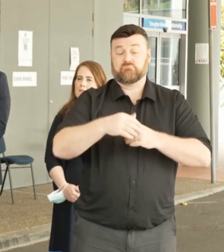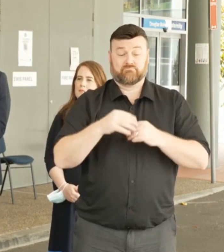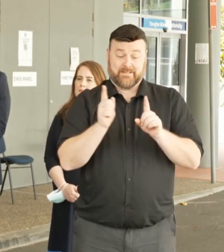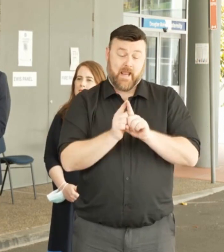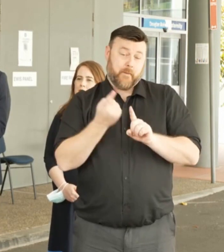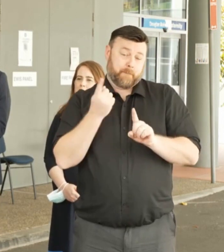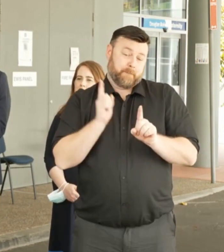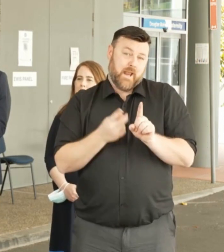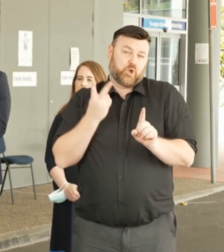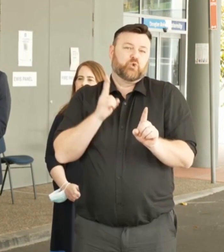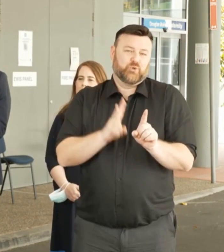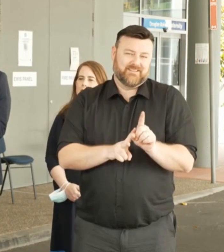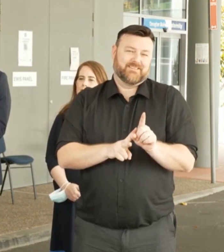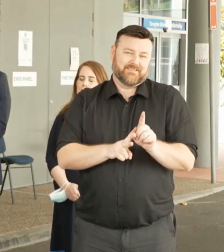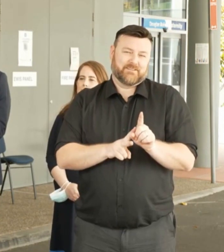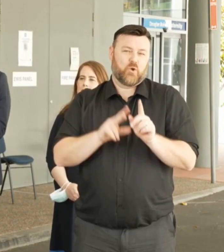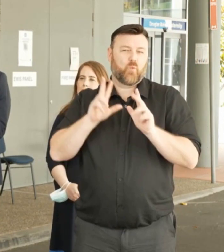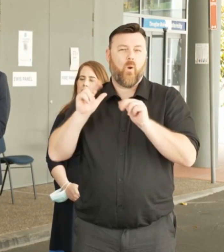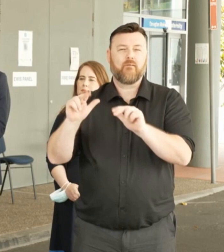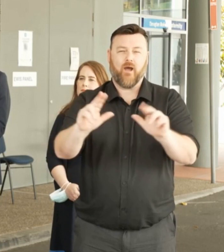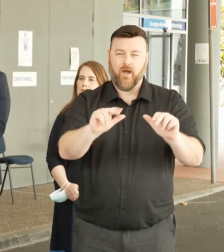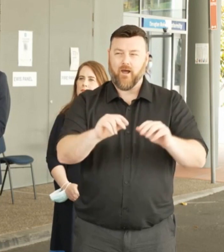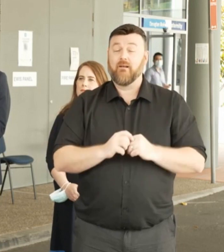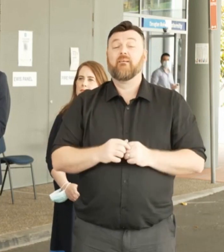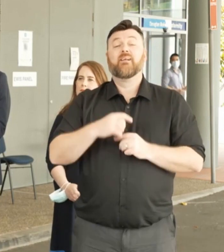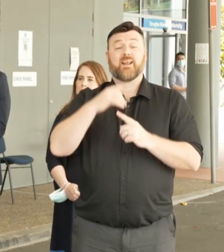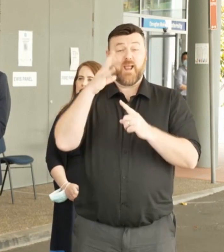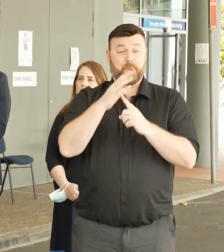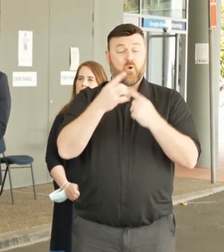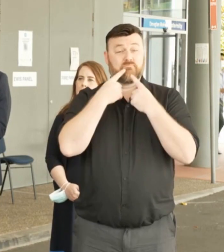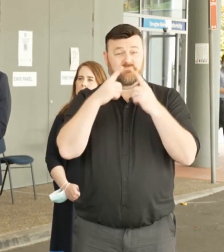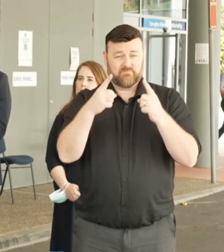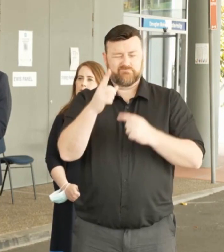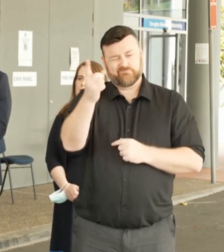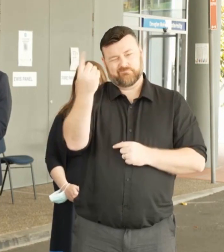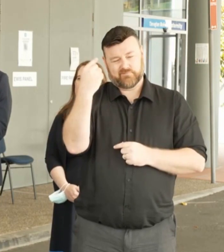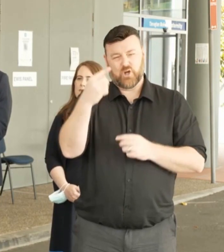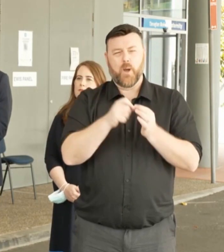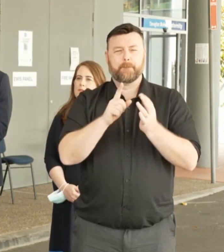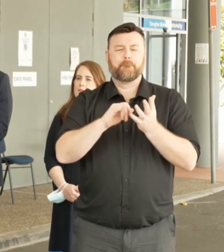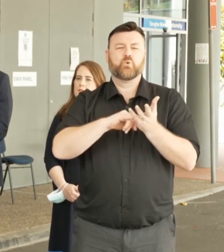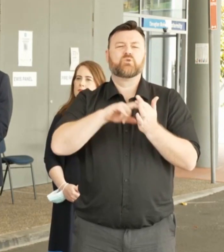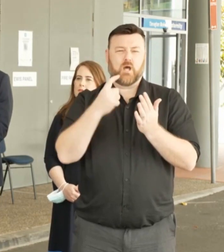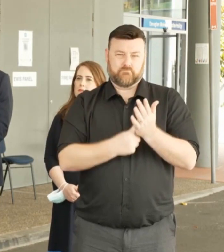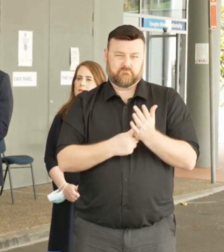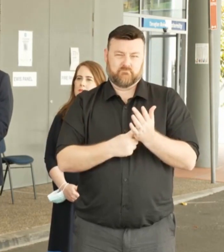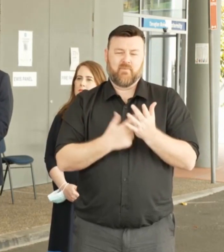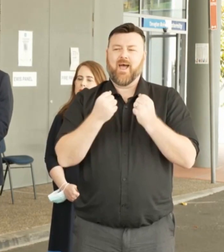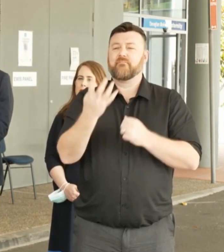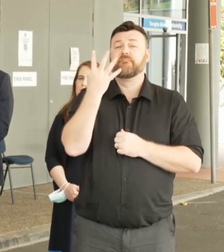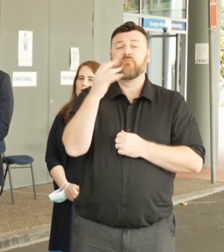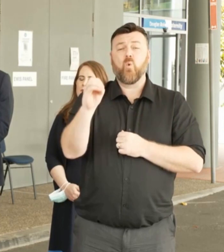last 2 years. Key is today, get your booster. There are 40 clinics around the state. Please see your pharmacist and your